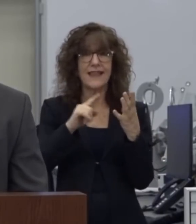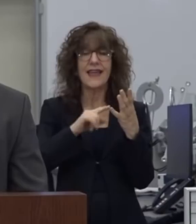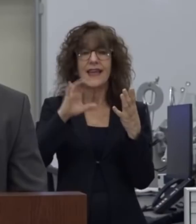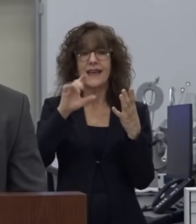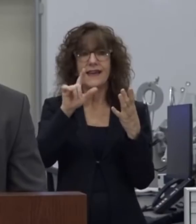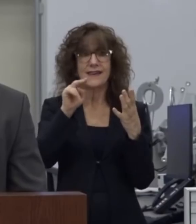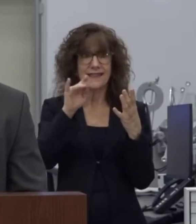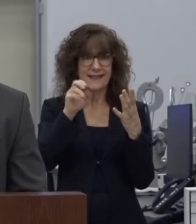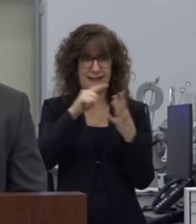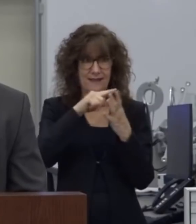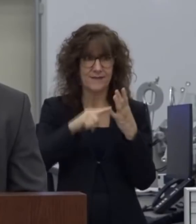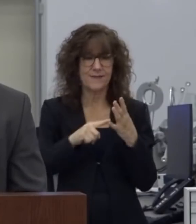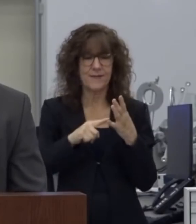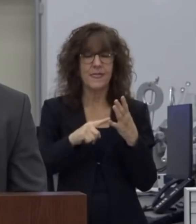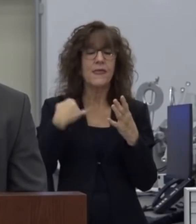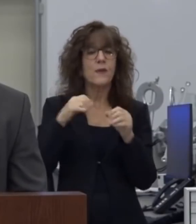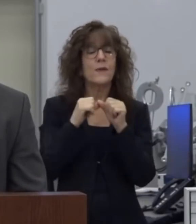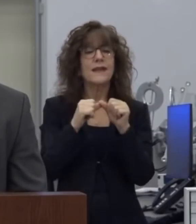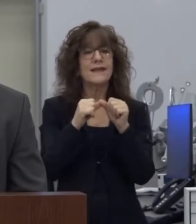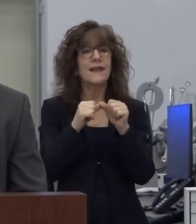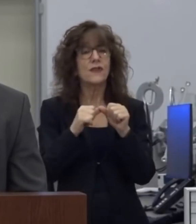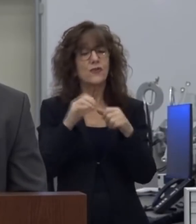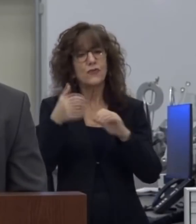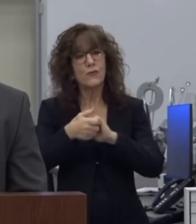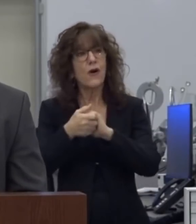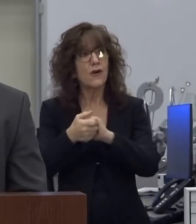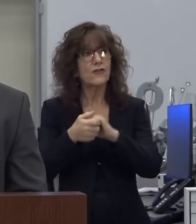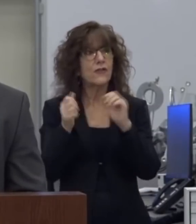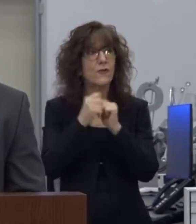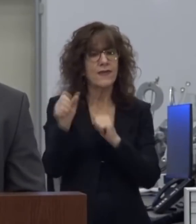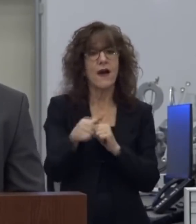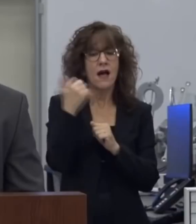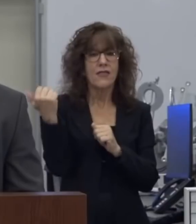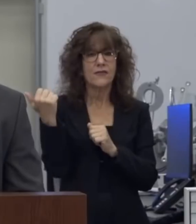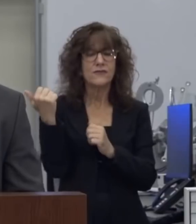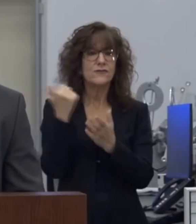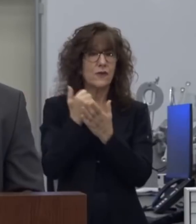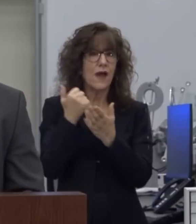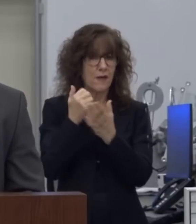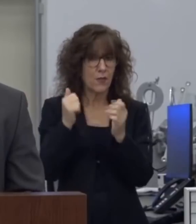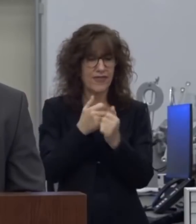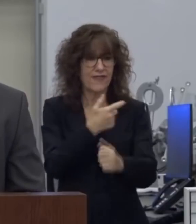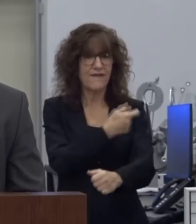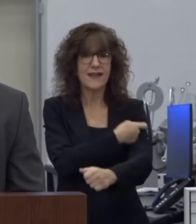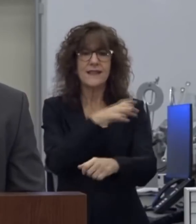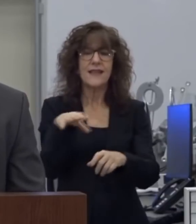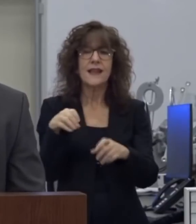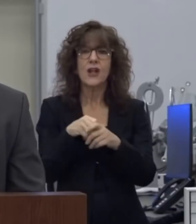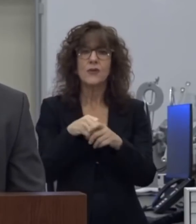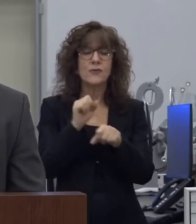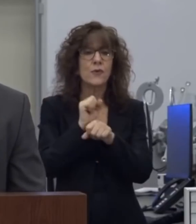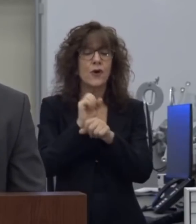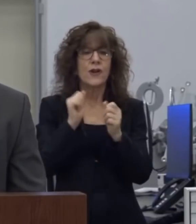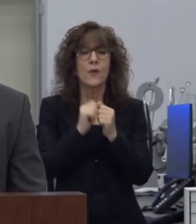Clinton sites. We will continue to partner with others to assist with the vaccination. This includes